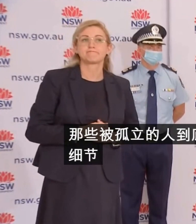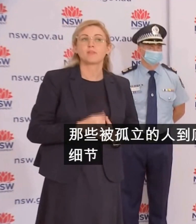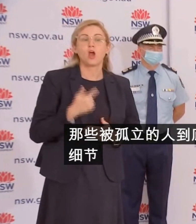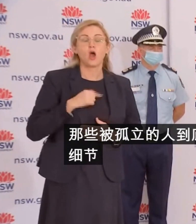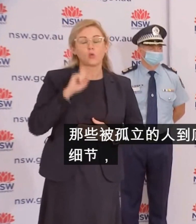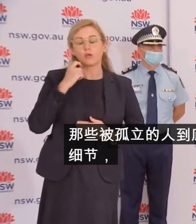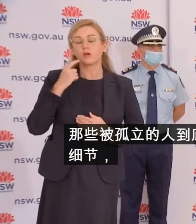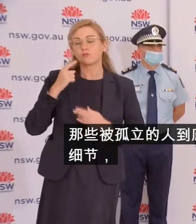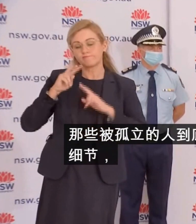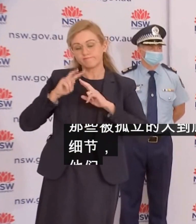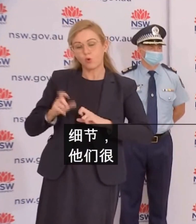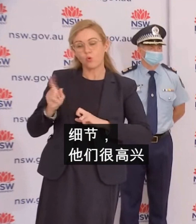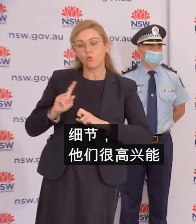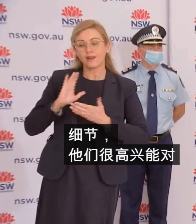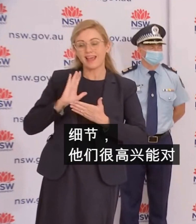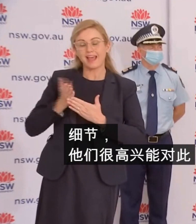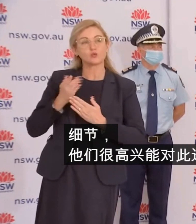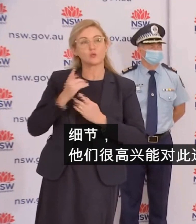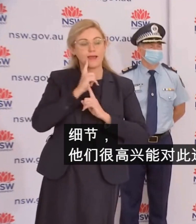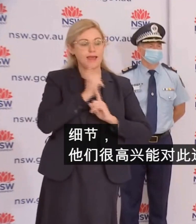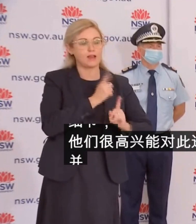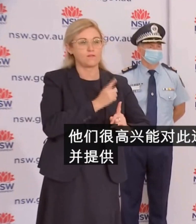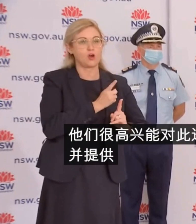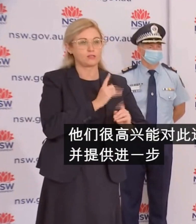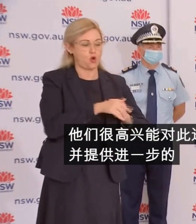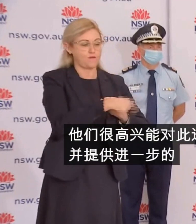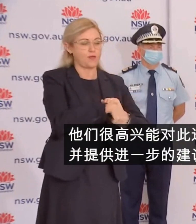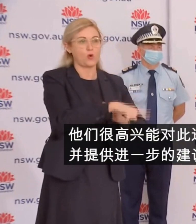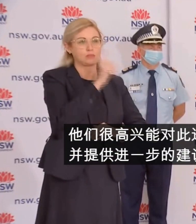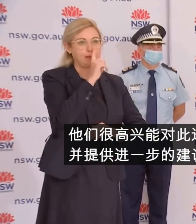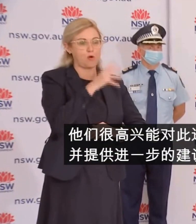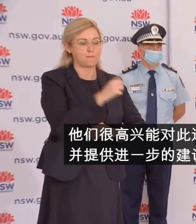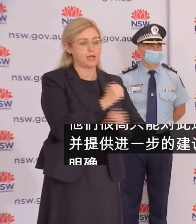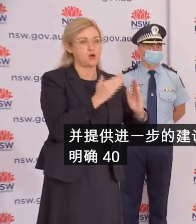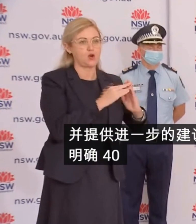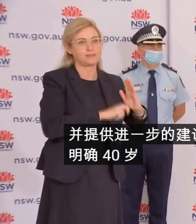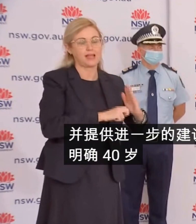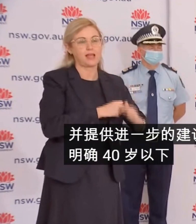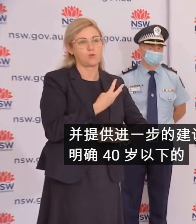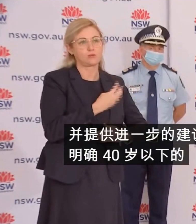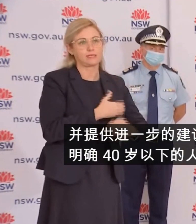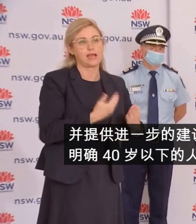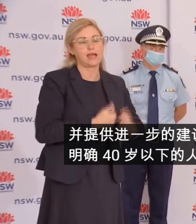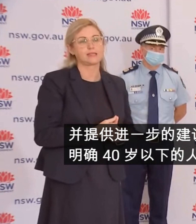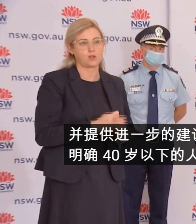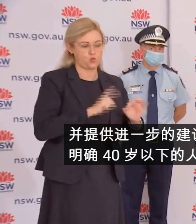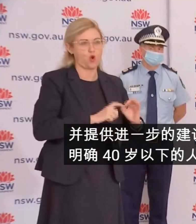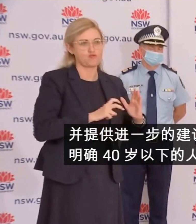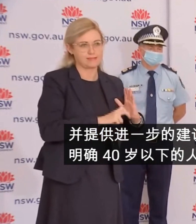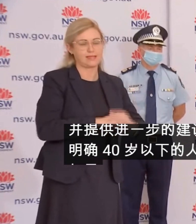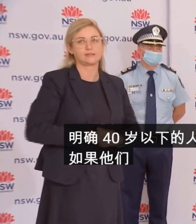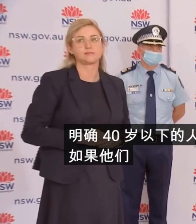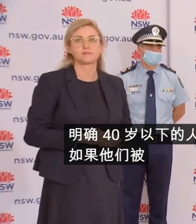given, and very happy to look into that and provide further advice. And just to be clear, for a person who is under